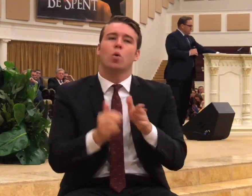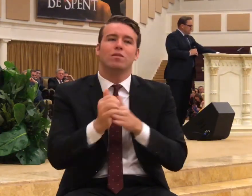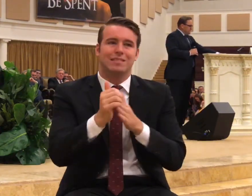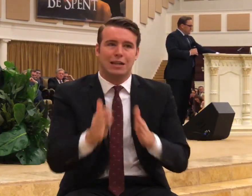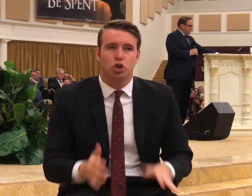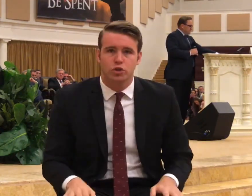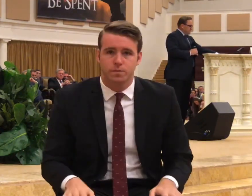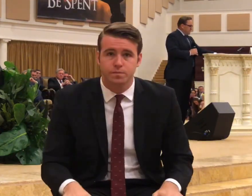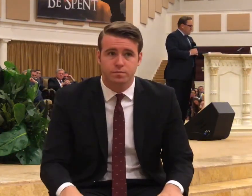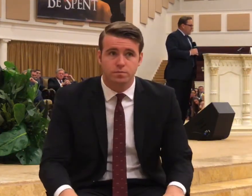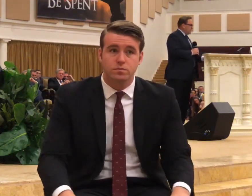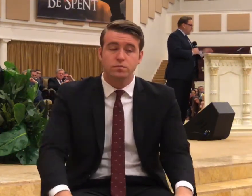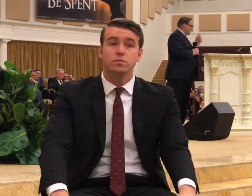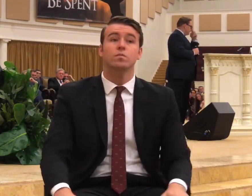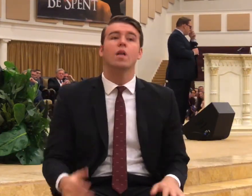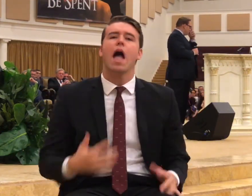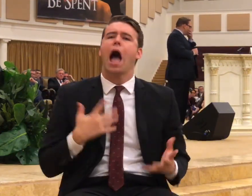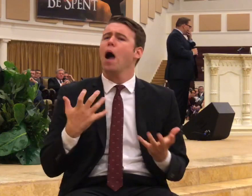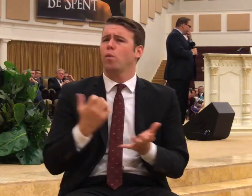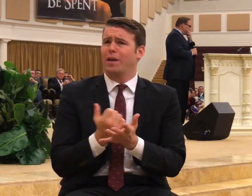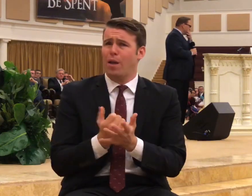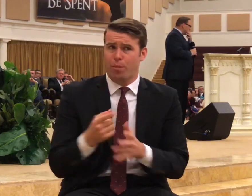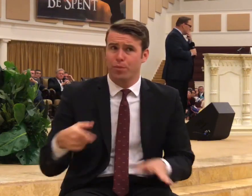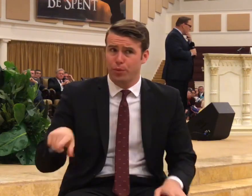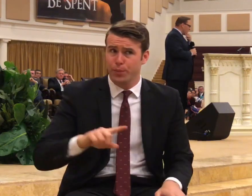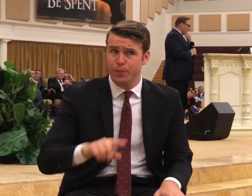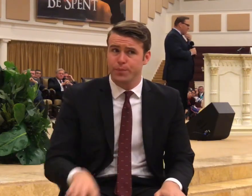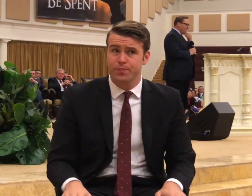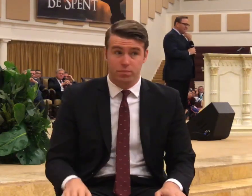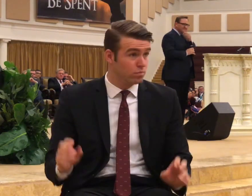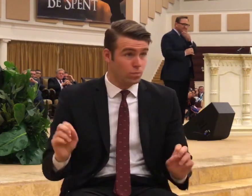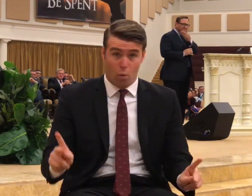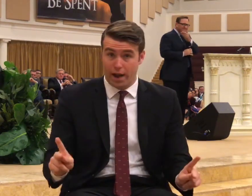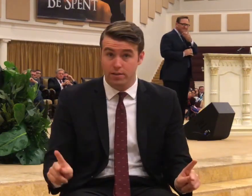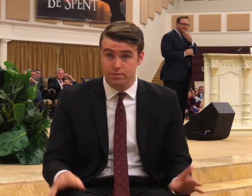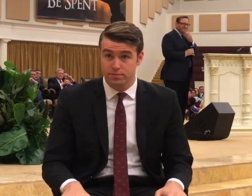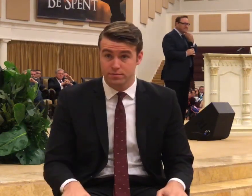incidents, I want to help you. Y'all okay?